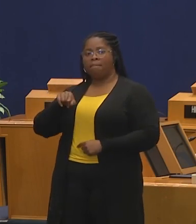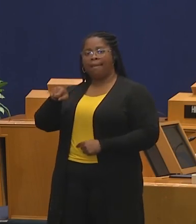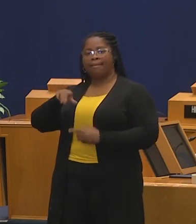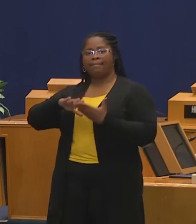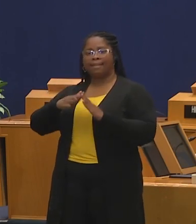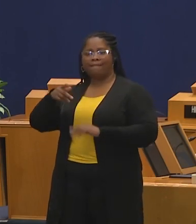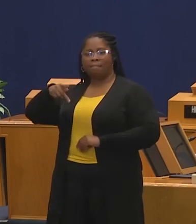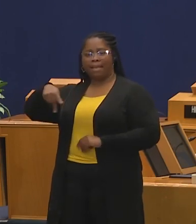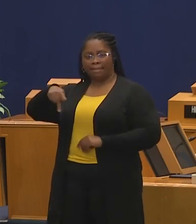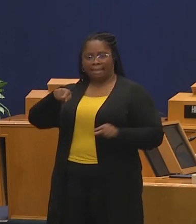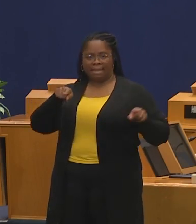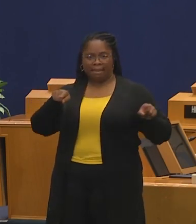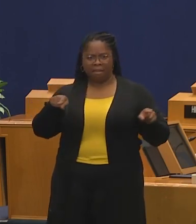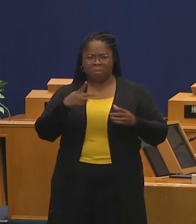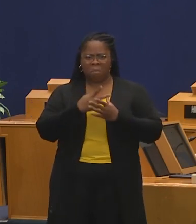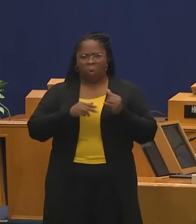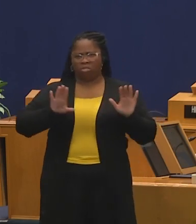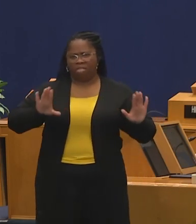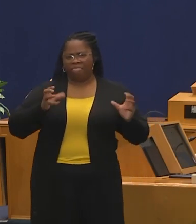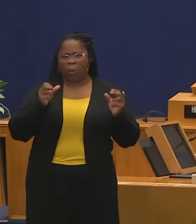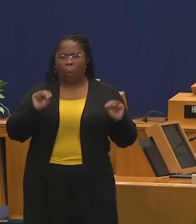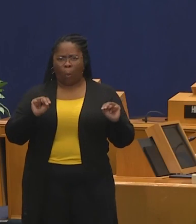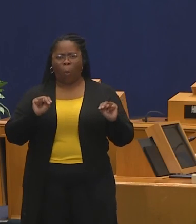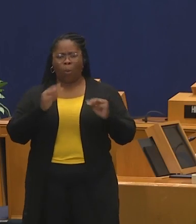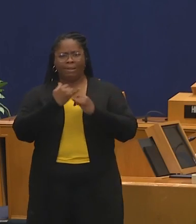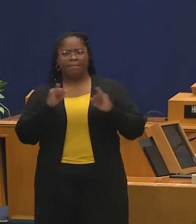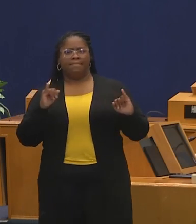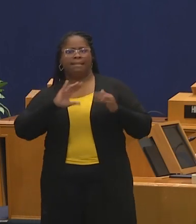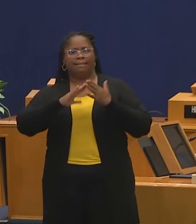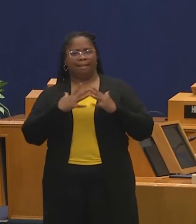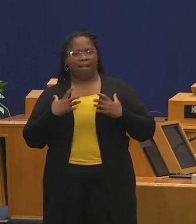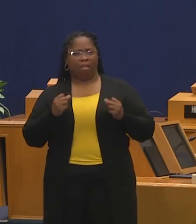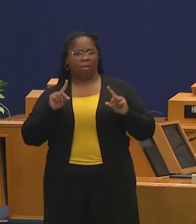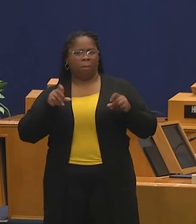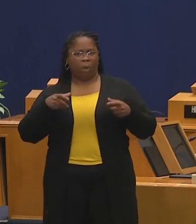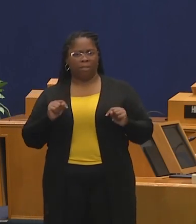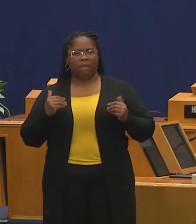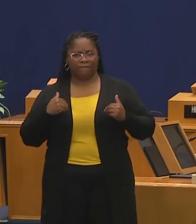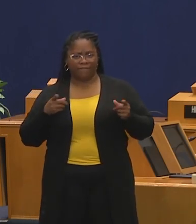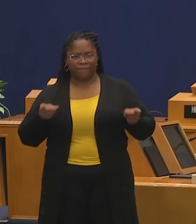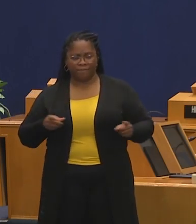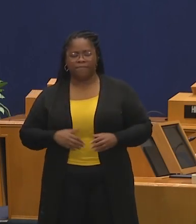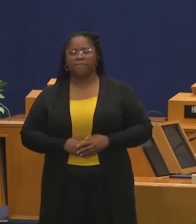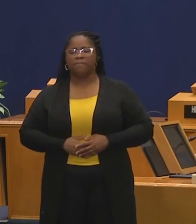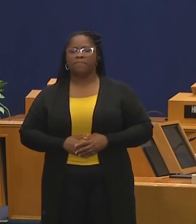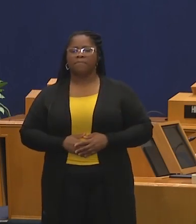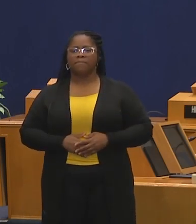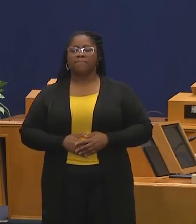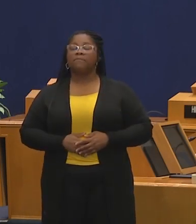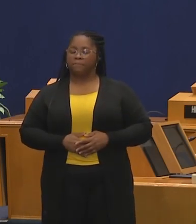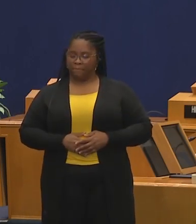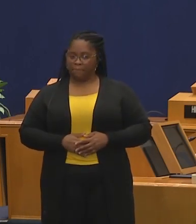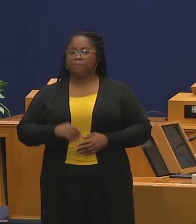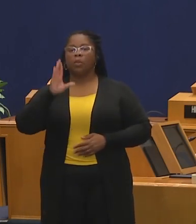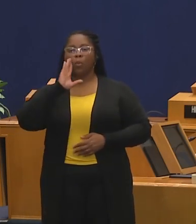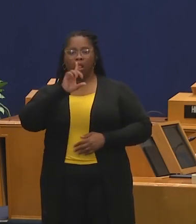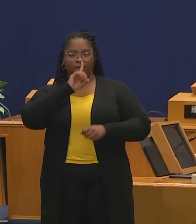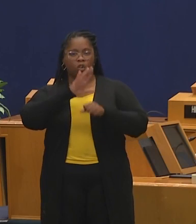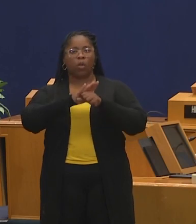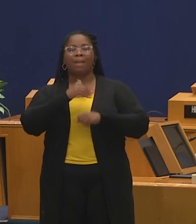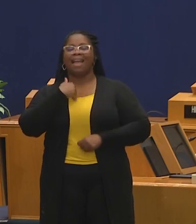of Pasadena, both which have independent city health departments. I'm also going to confirm that we have